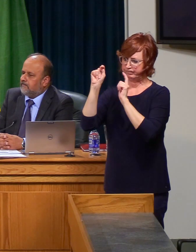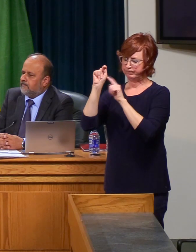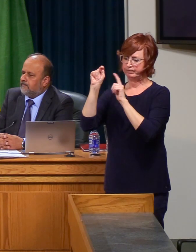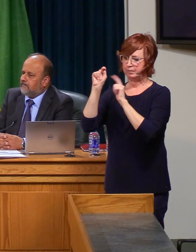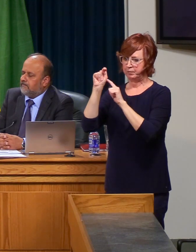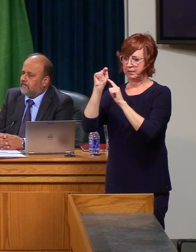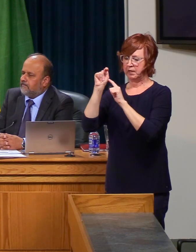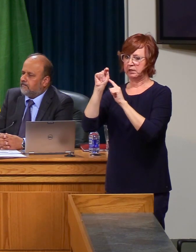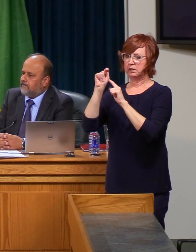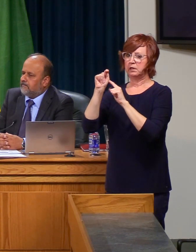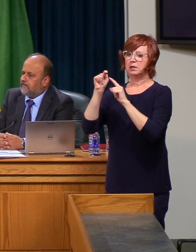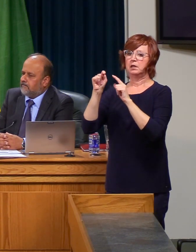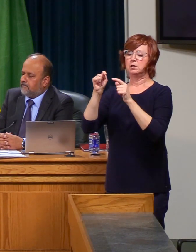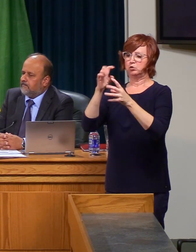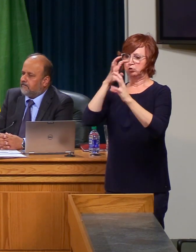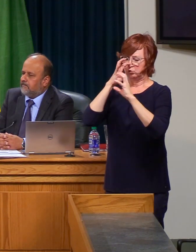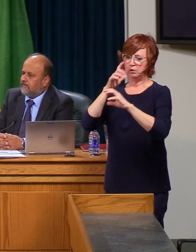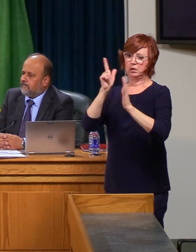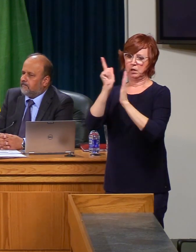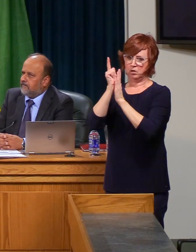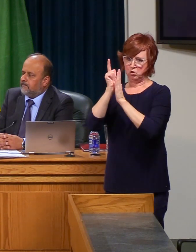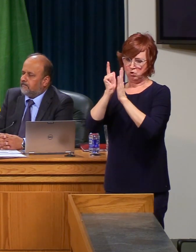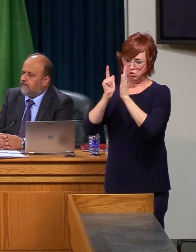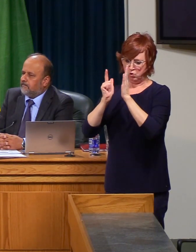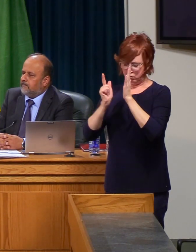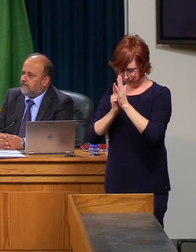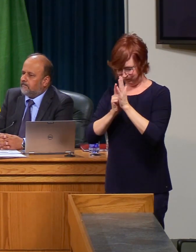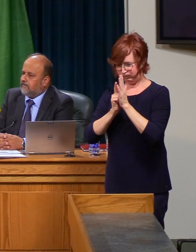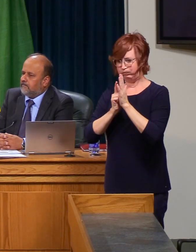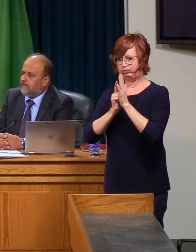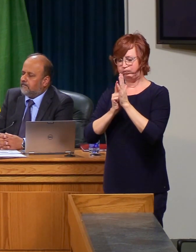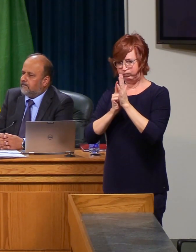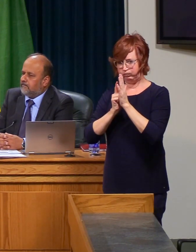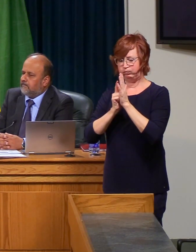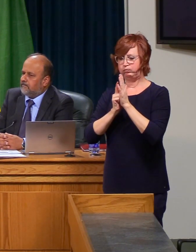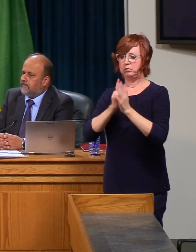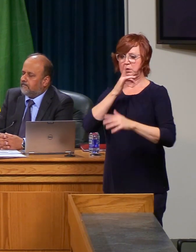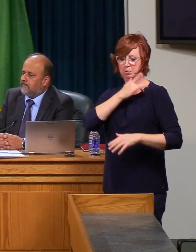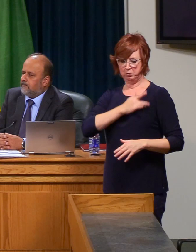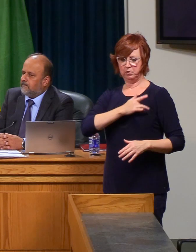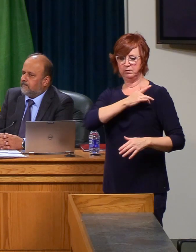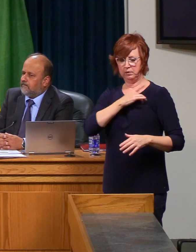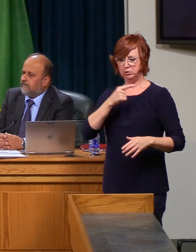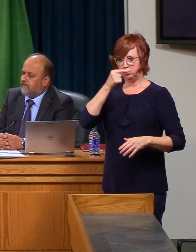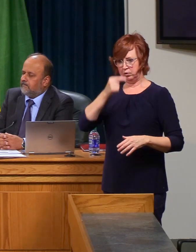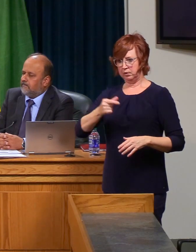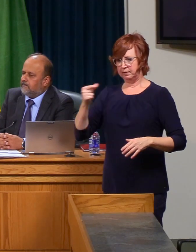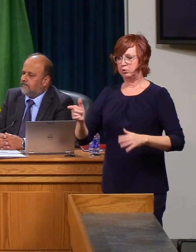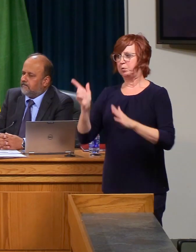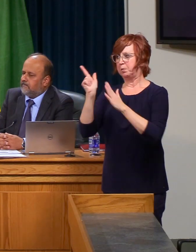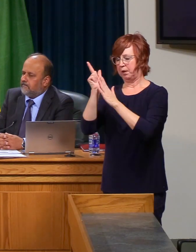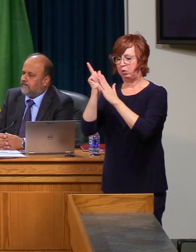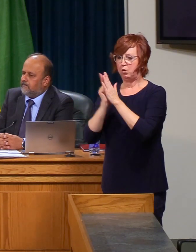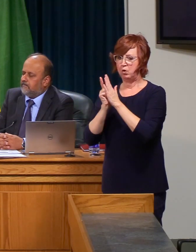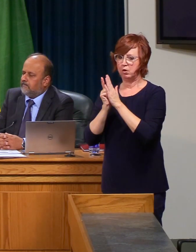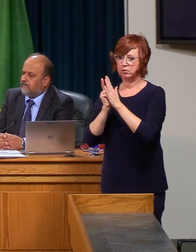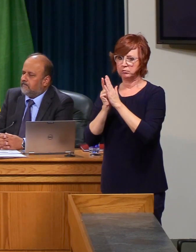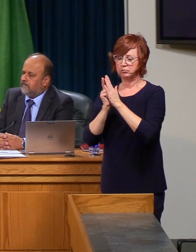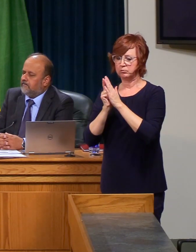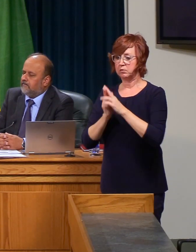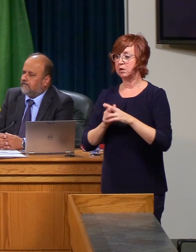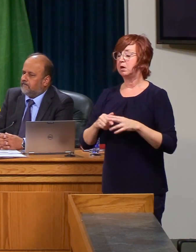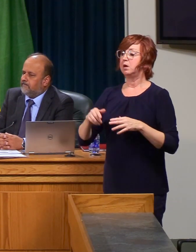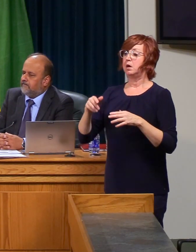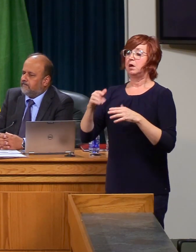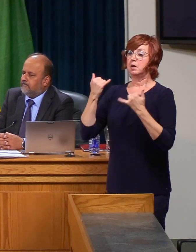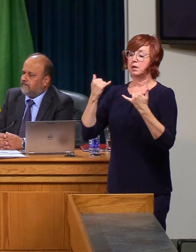the law, the provincial government, and the law behind the fact that if you are returning from international travel and you